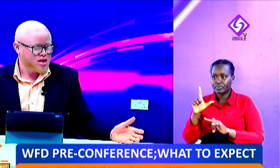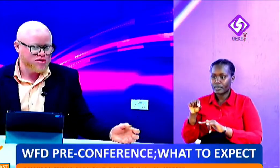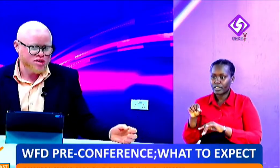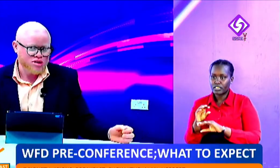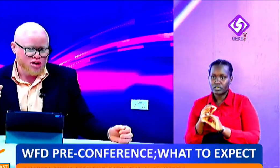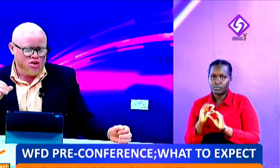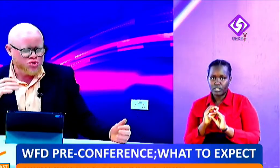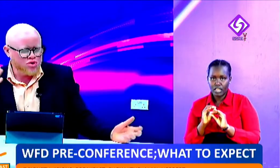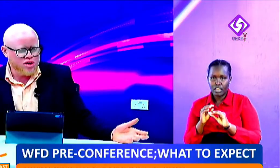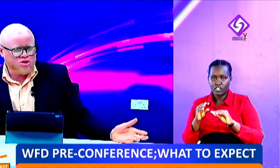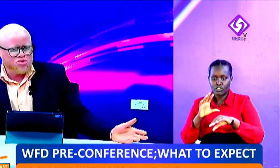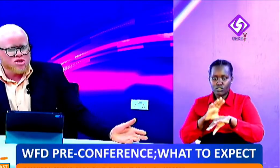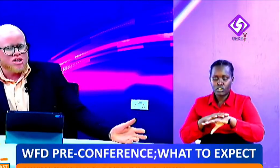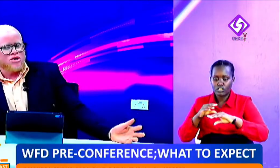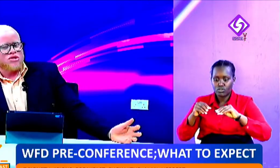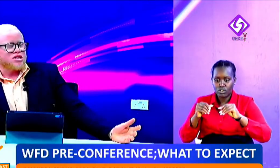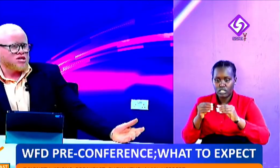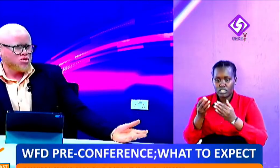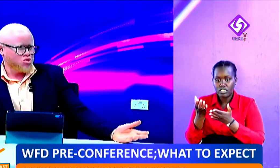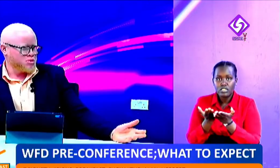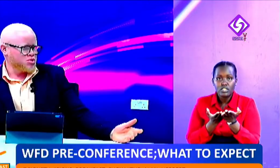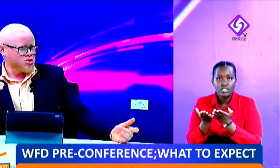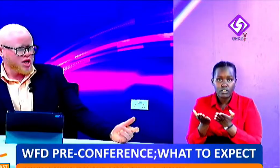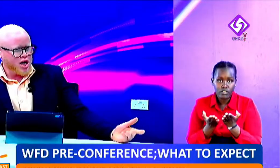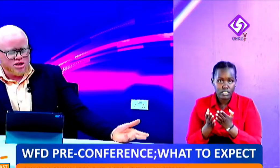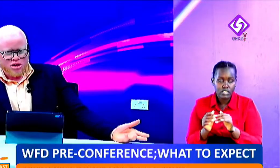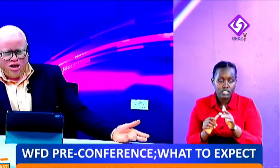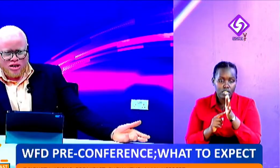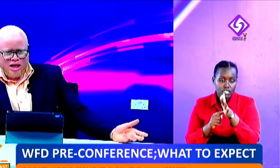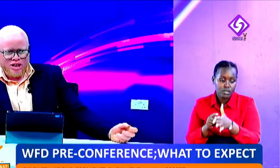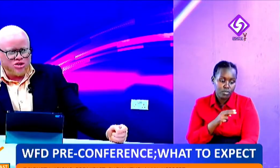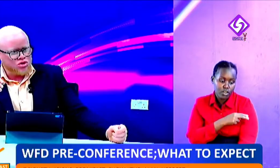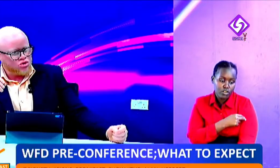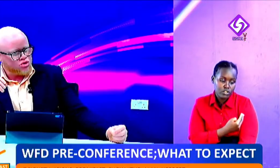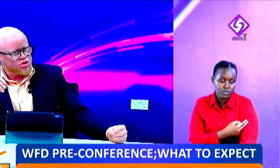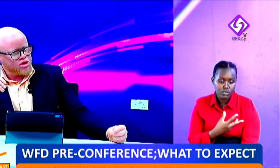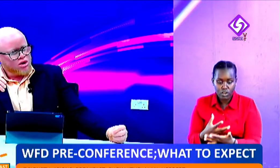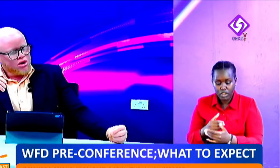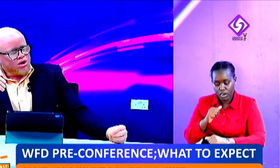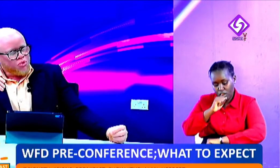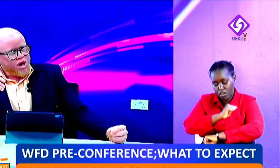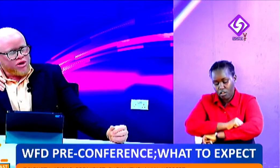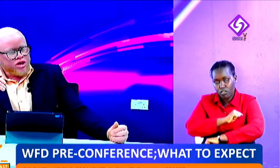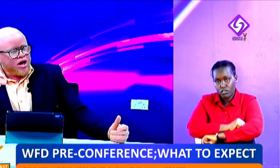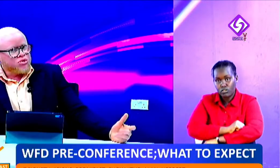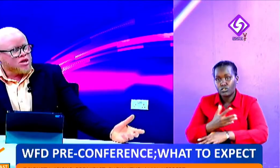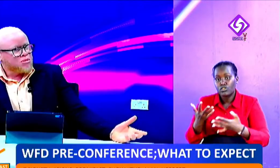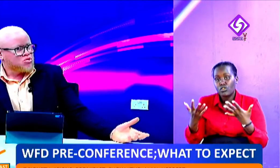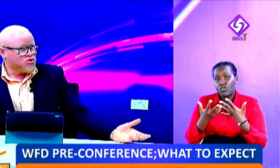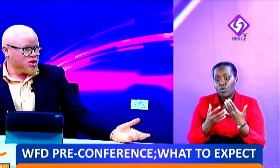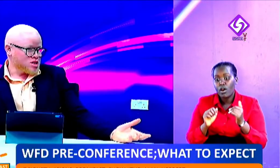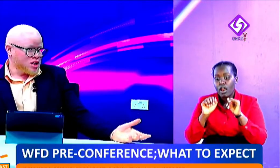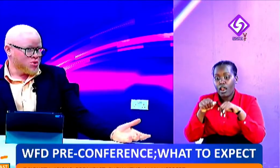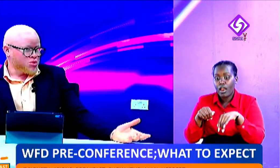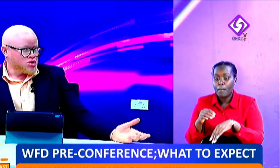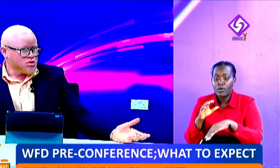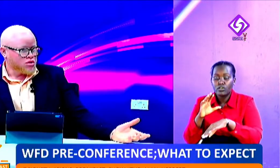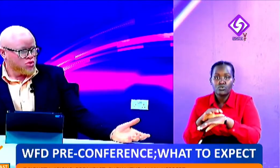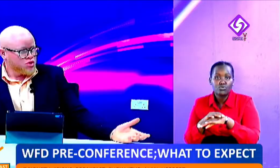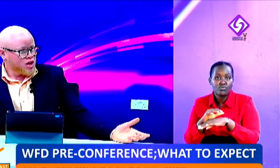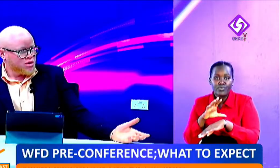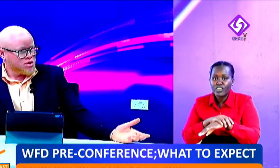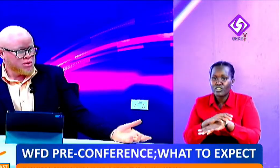quality services. So when you look at use scenarios such as in hospitals and learning institutions where they are not able to afford a sign